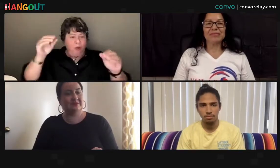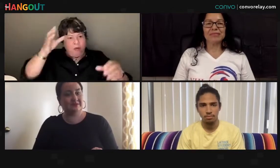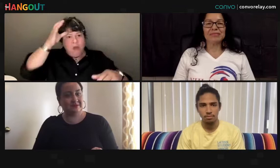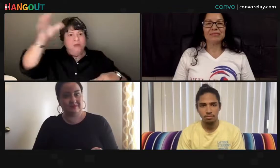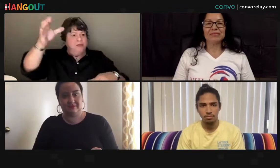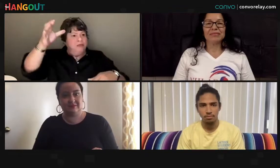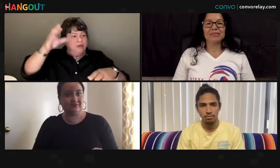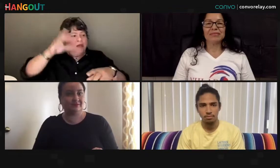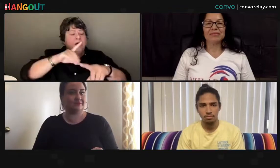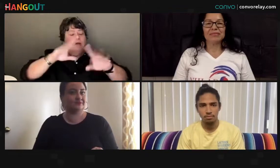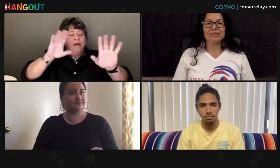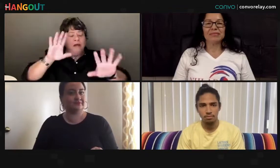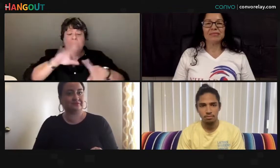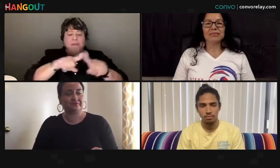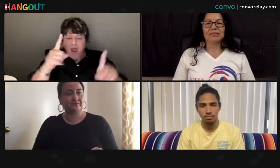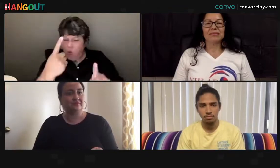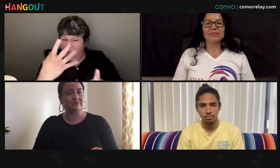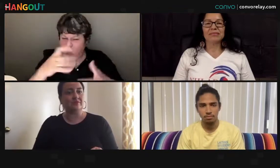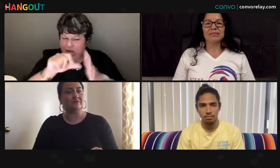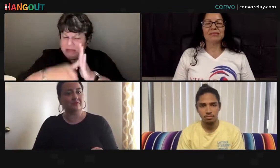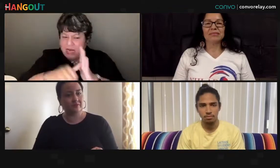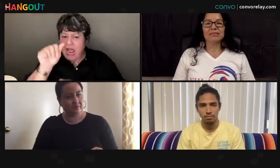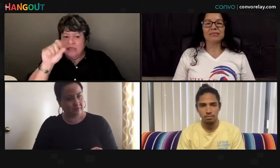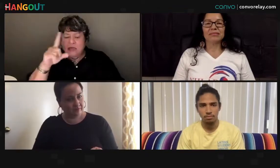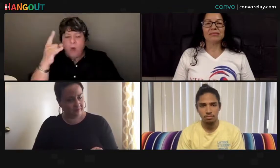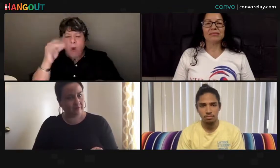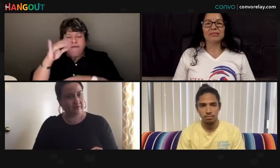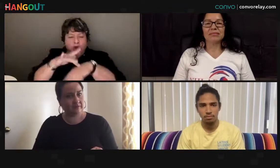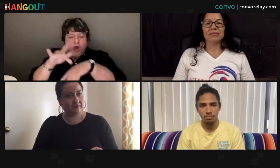Hartford, Connecticut, and I had absolutely no concept.